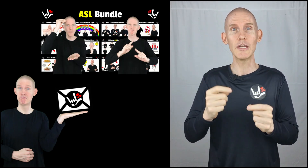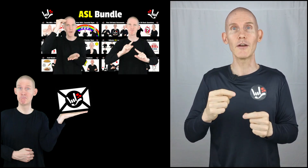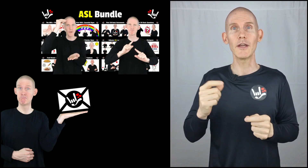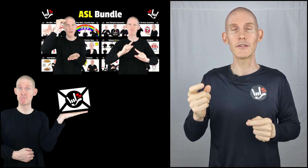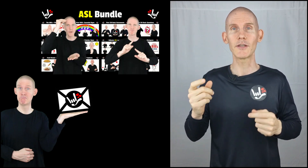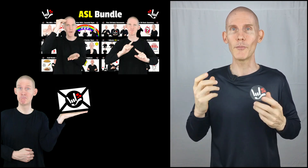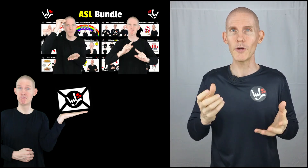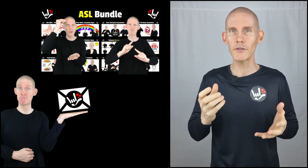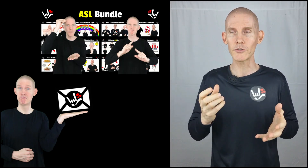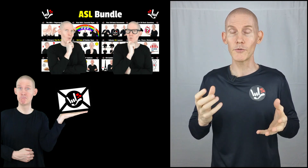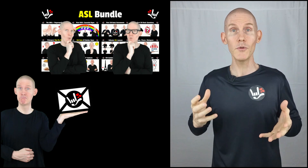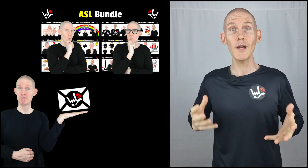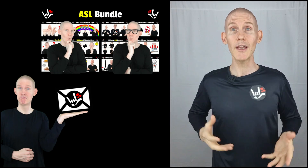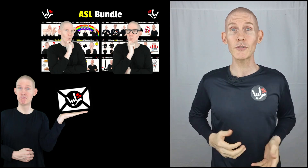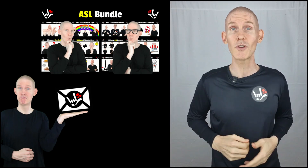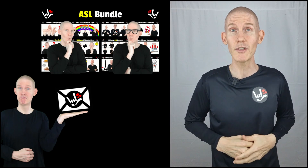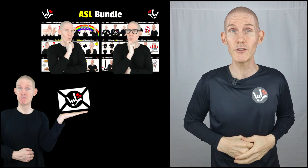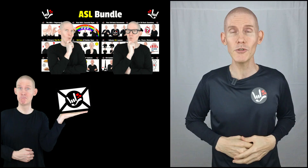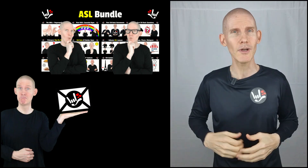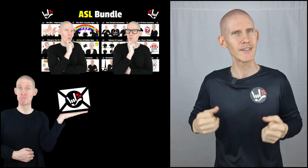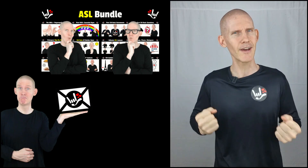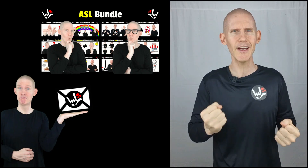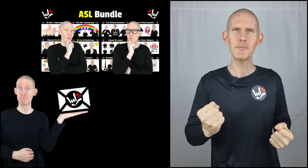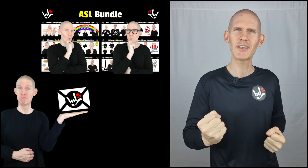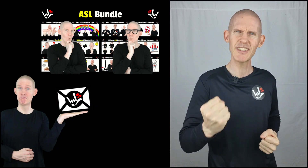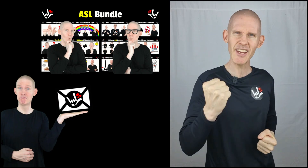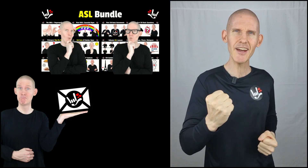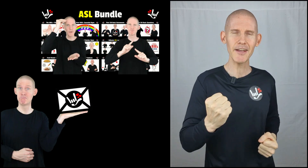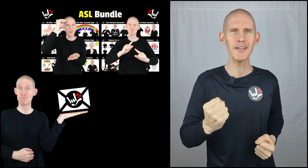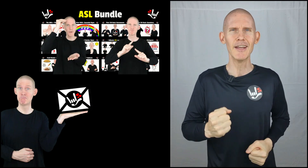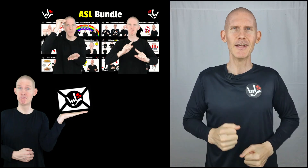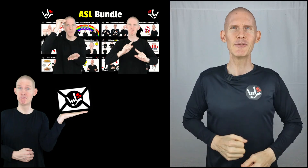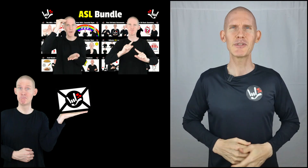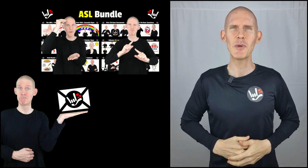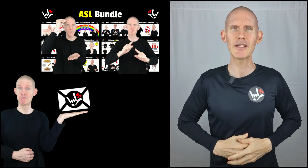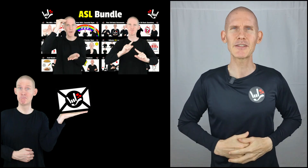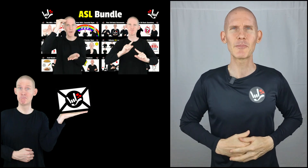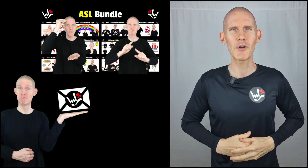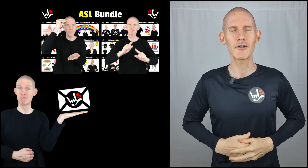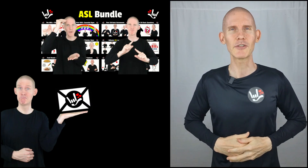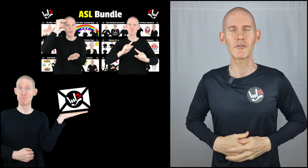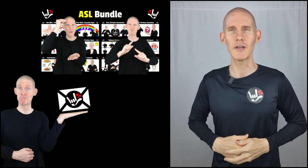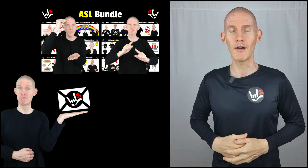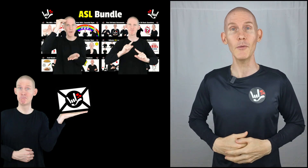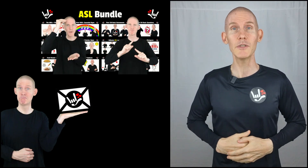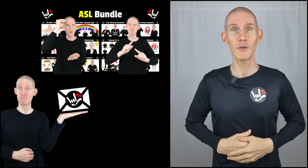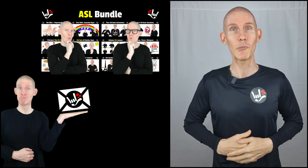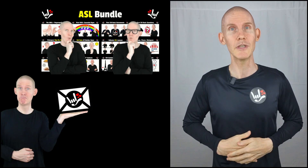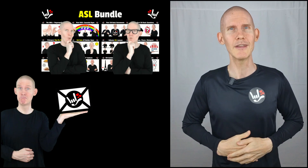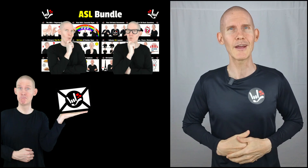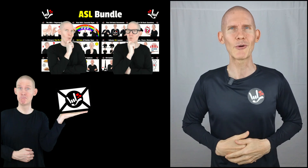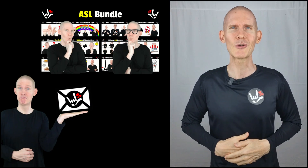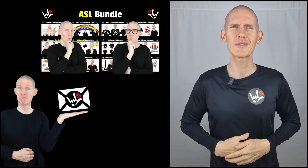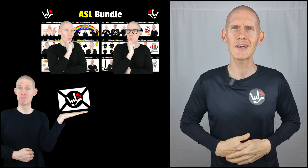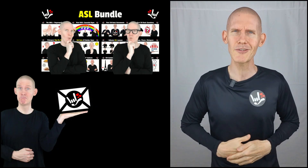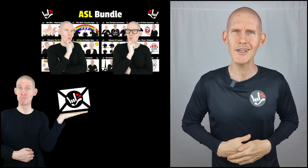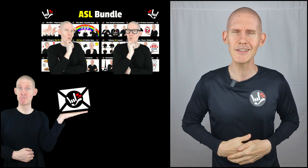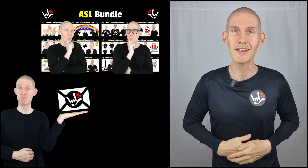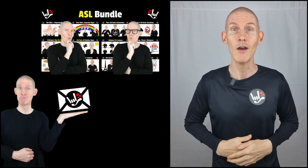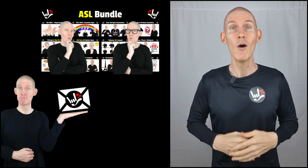our ASL bundle. So if you got extra energy, you got time, you're like, yeah, I can do some ASL progress right now. I'll be jumping into that course like crazy.